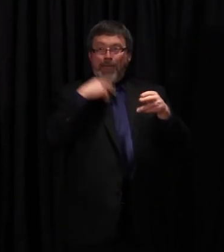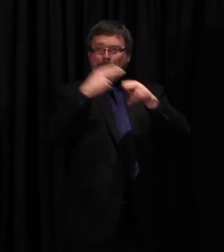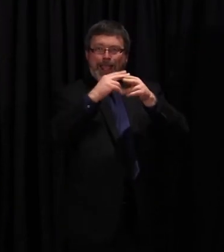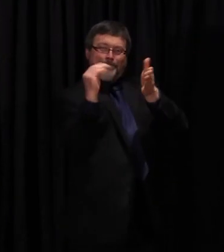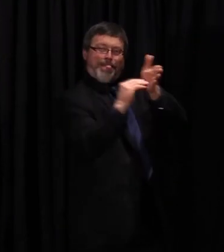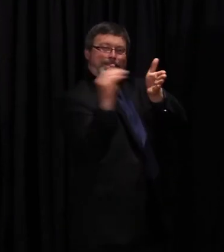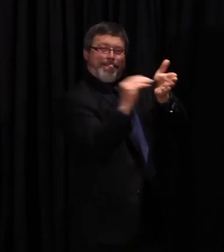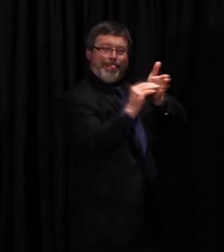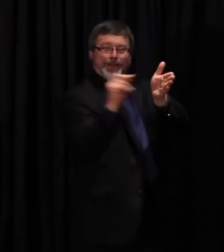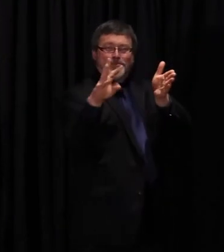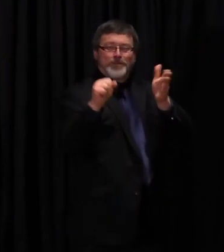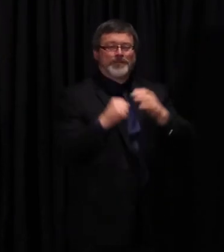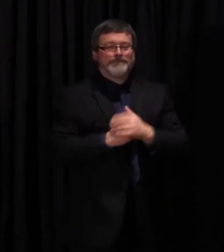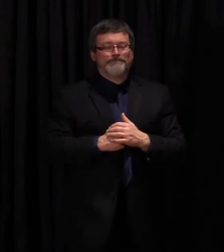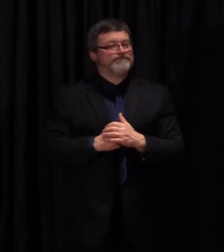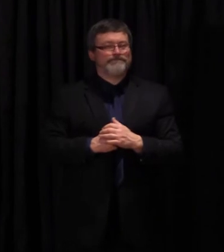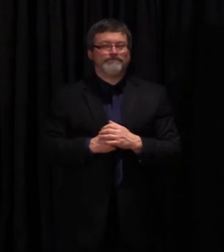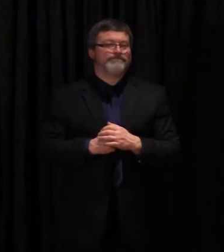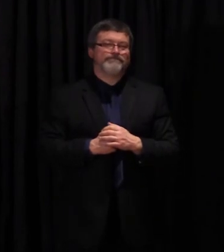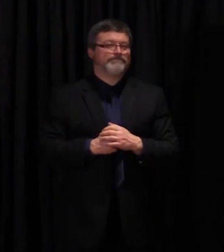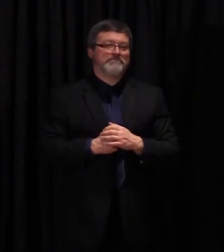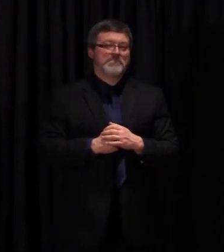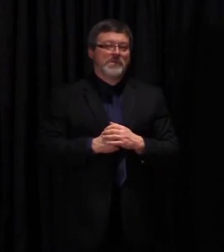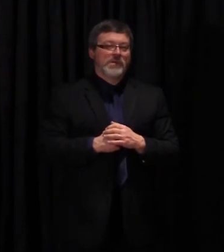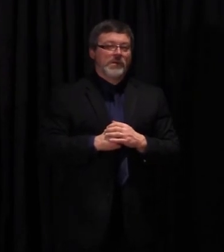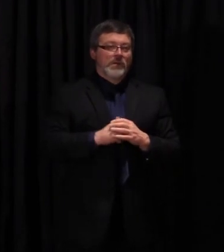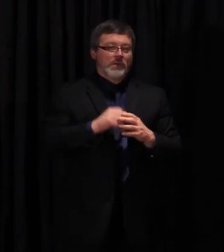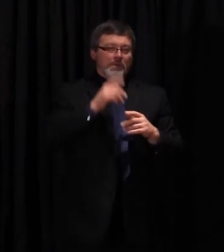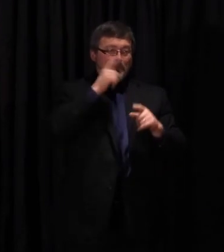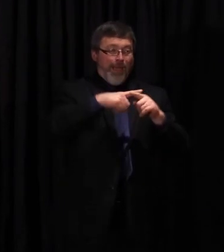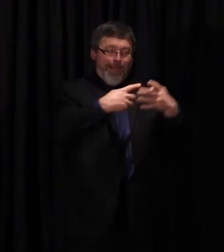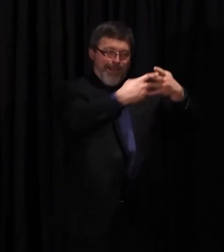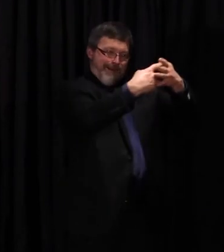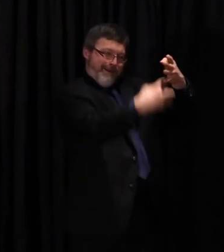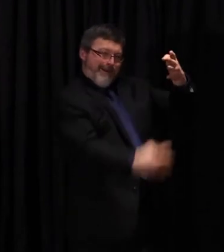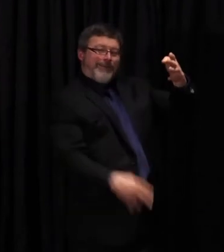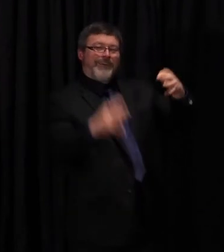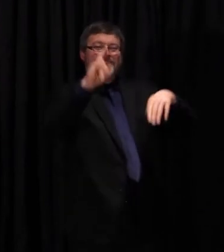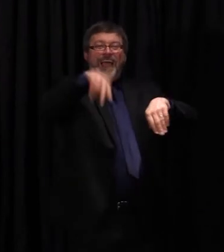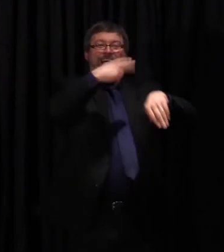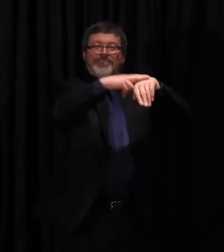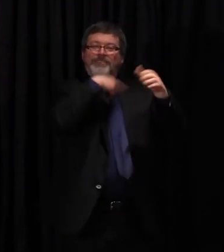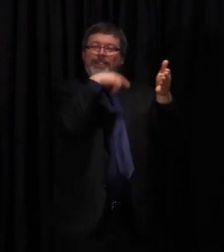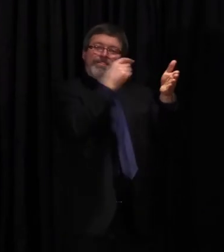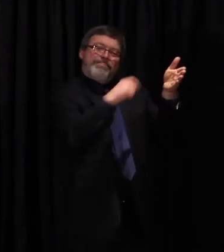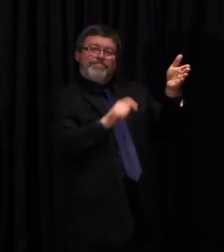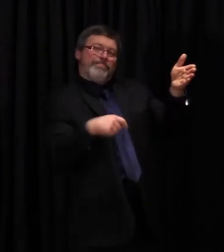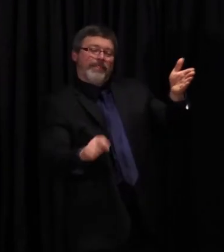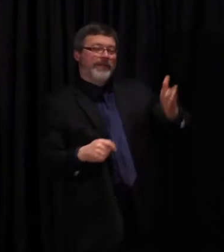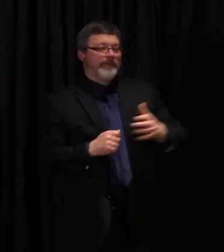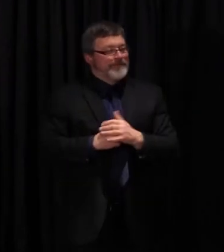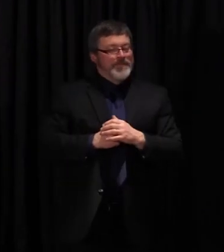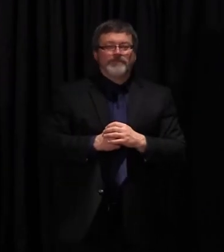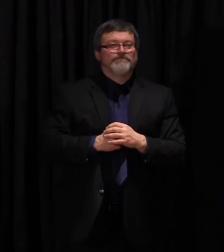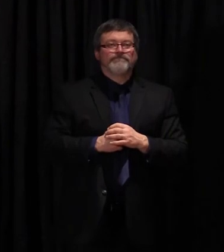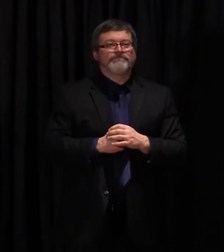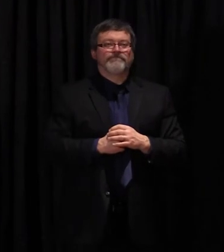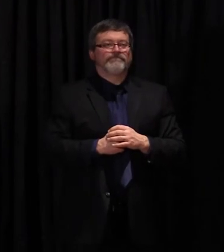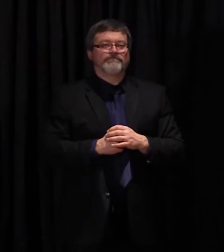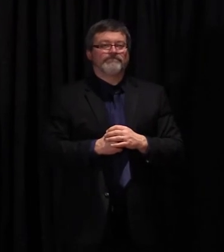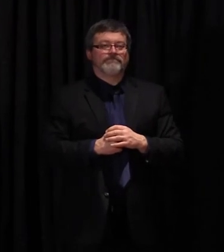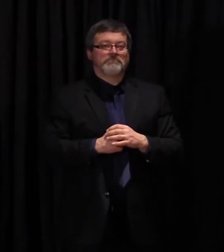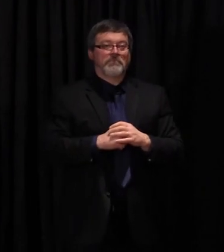It's not about checking things off a national political agenda or proposing policies to raise money,